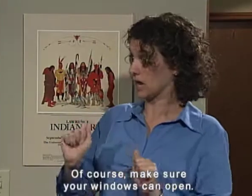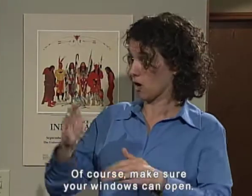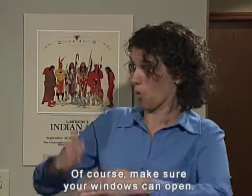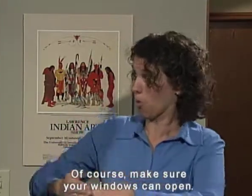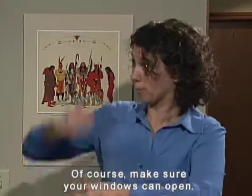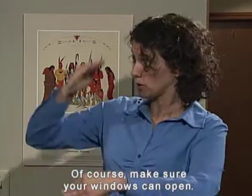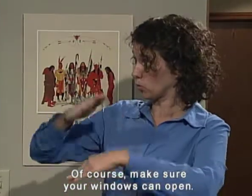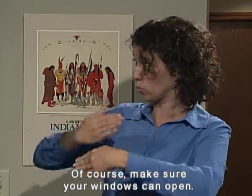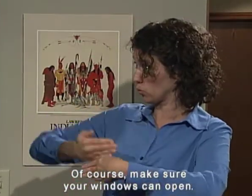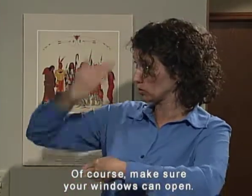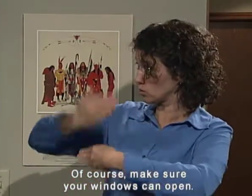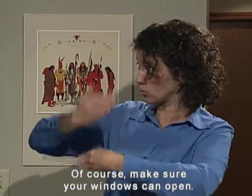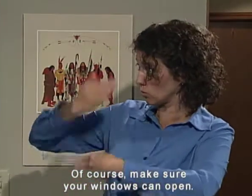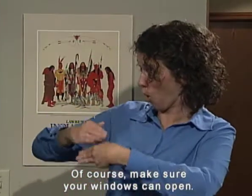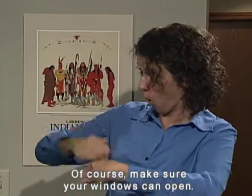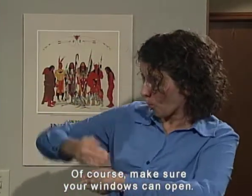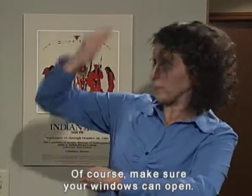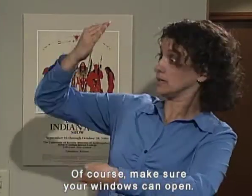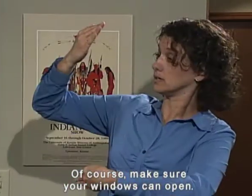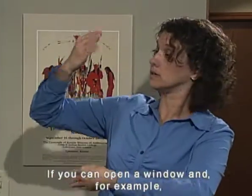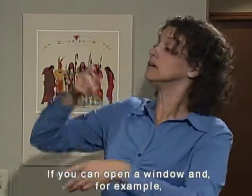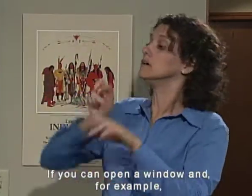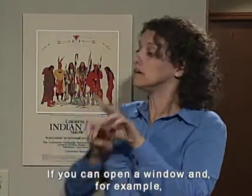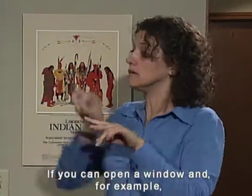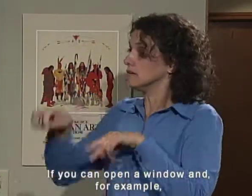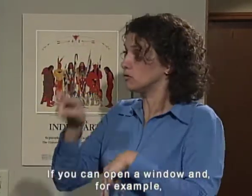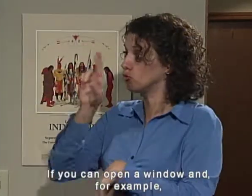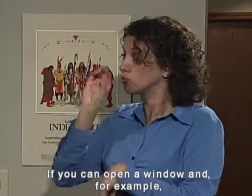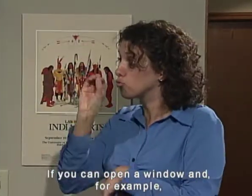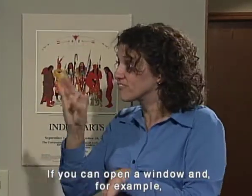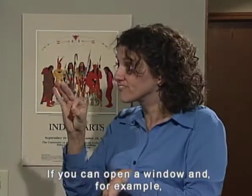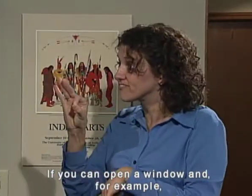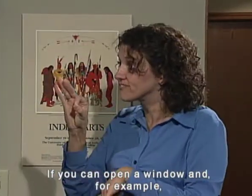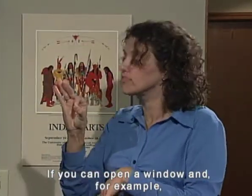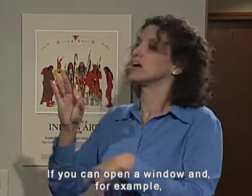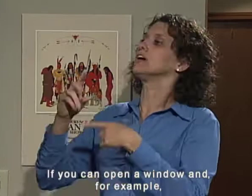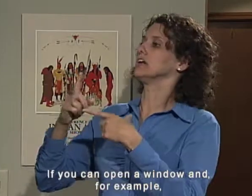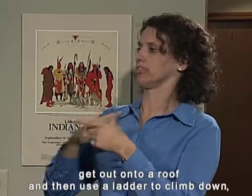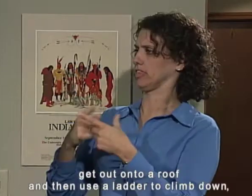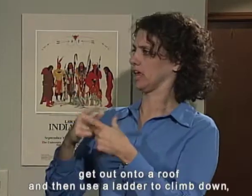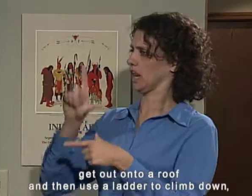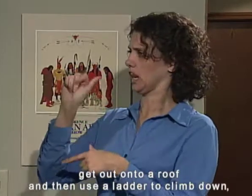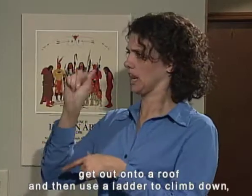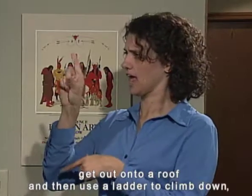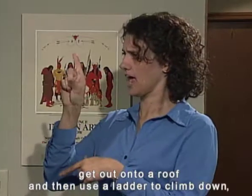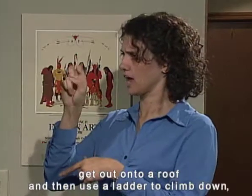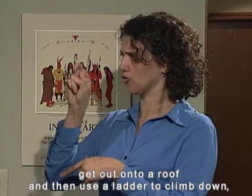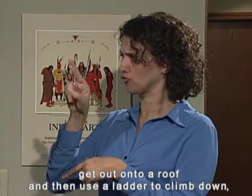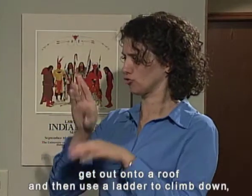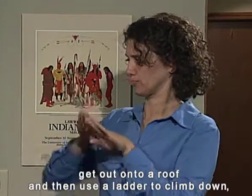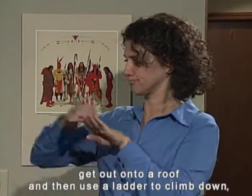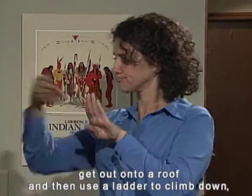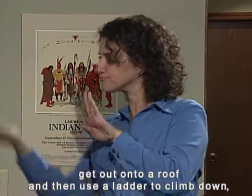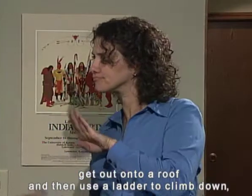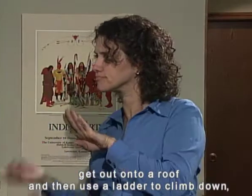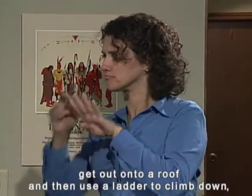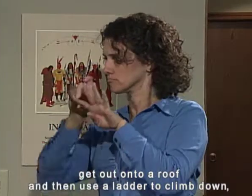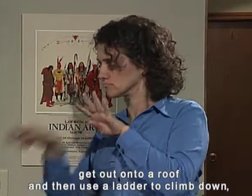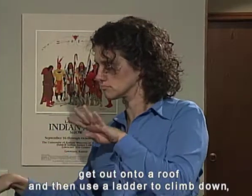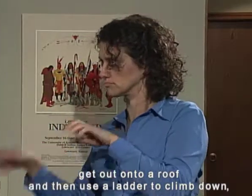course, make sure your windows can open. If you can open a window and, for example, get out onto a roof and then use a ladder to climb down,